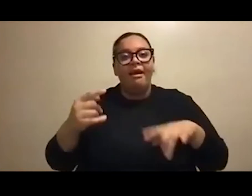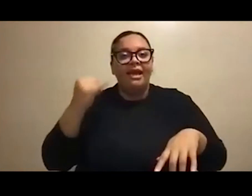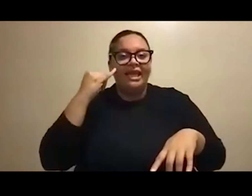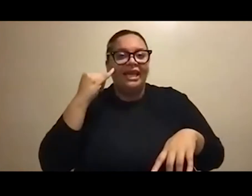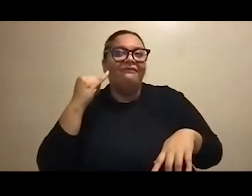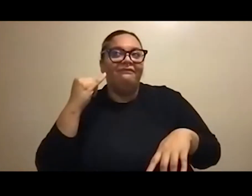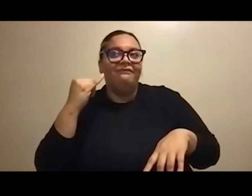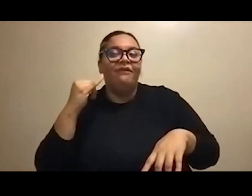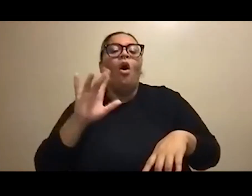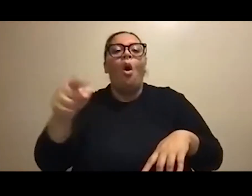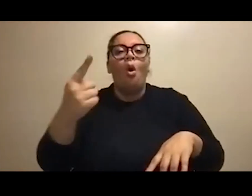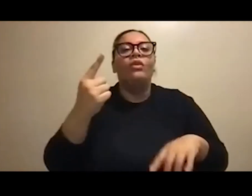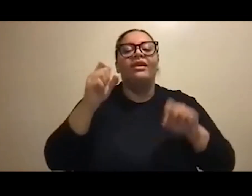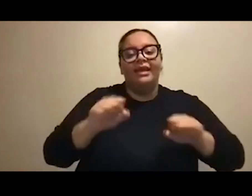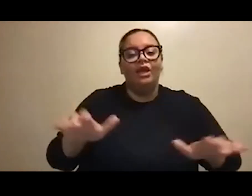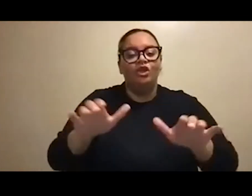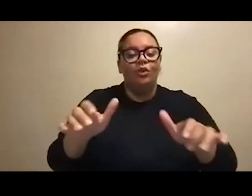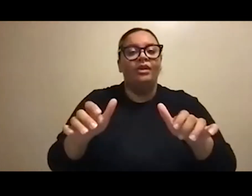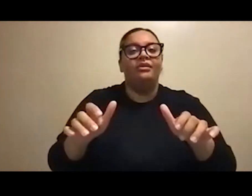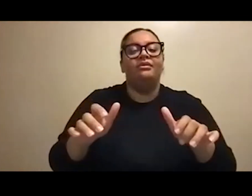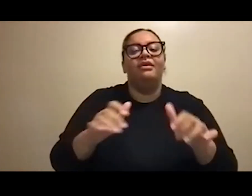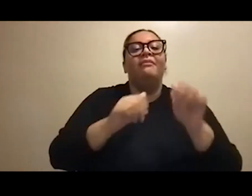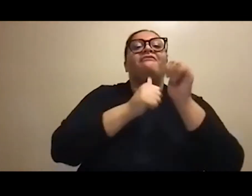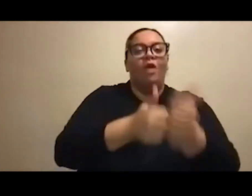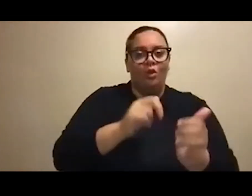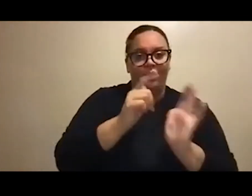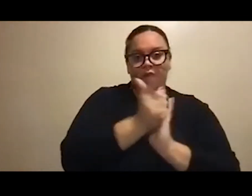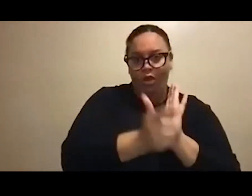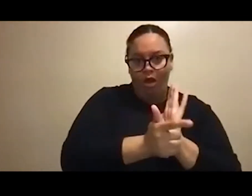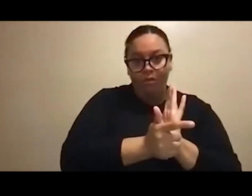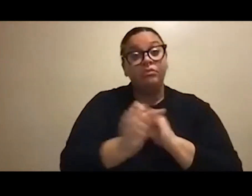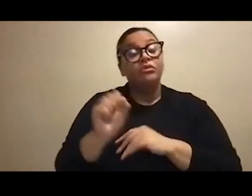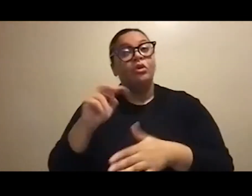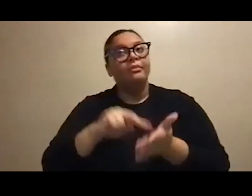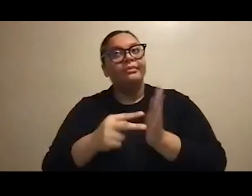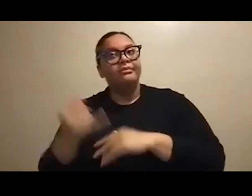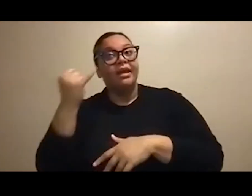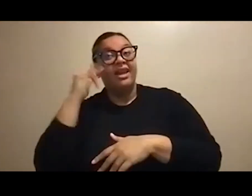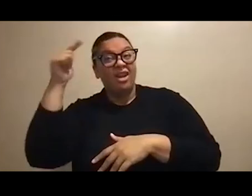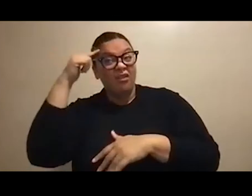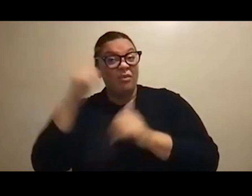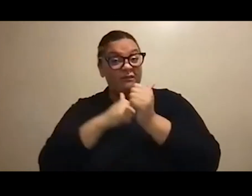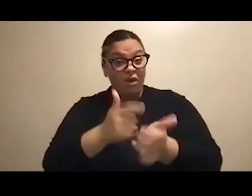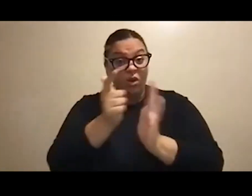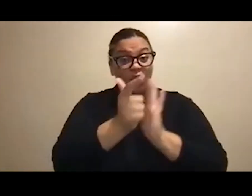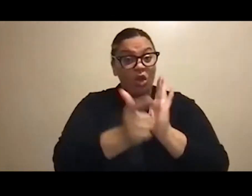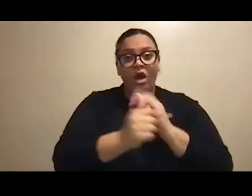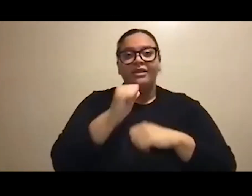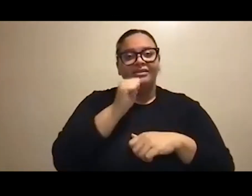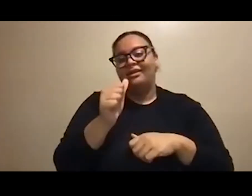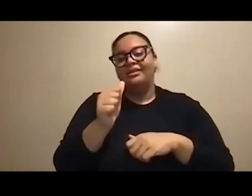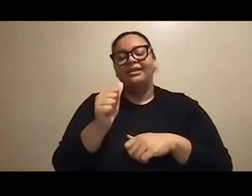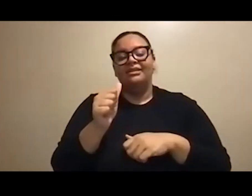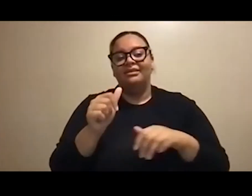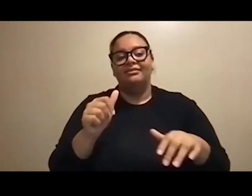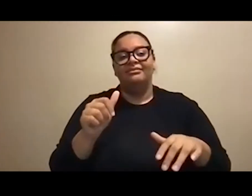lawfully. And what that means is that so long as the government abides by certain rules and does not act arbitrarily. We'll